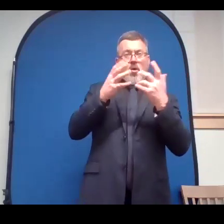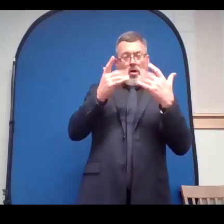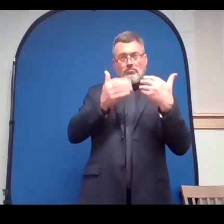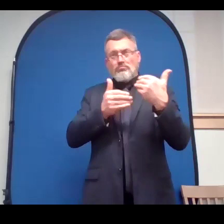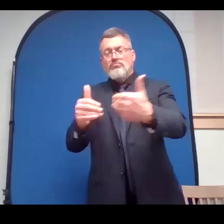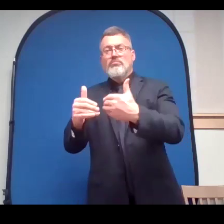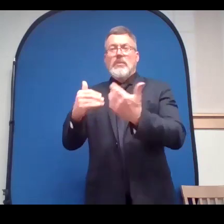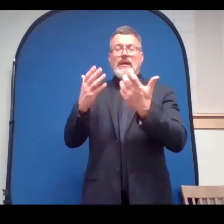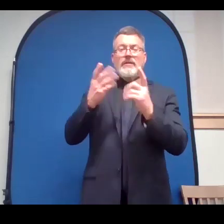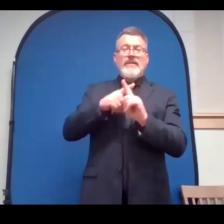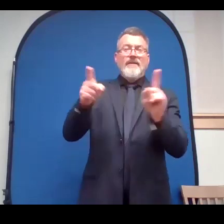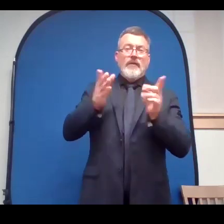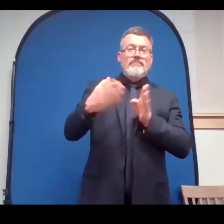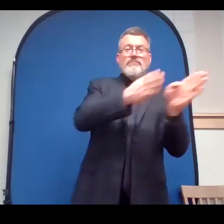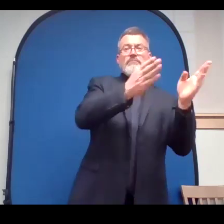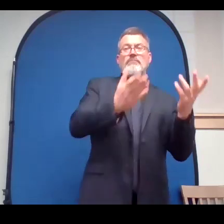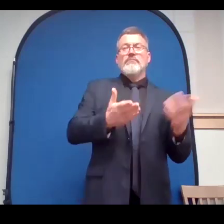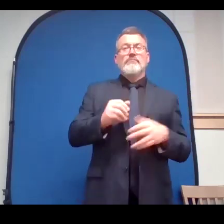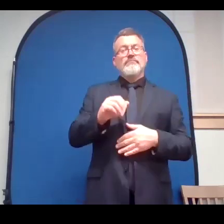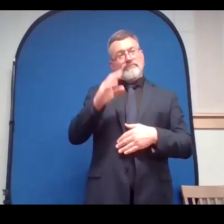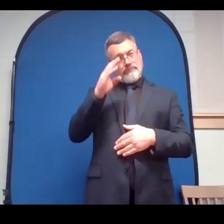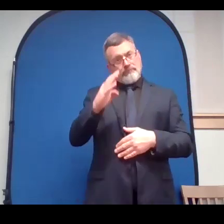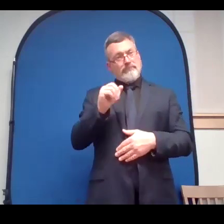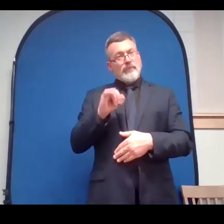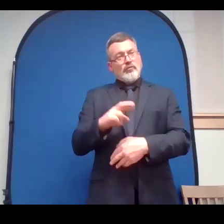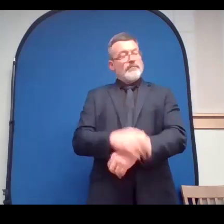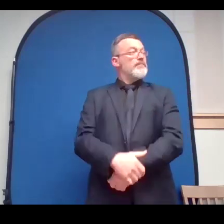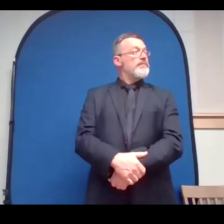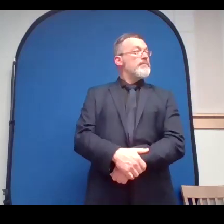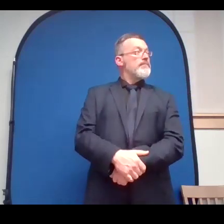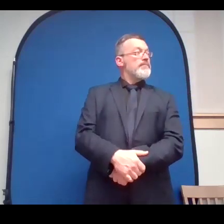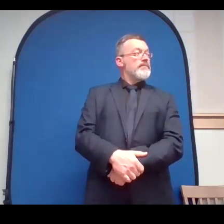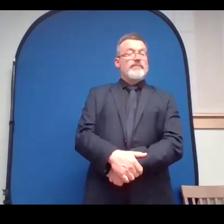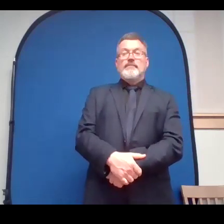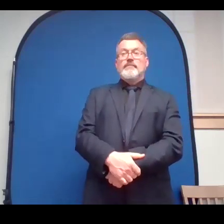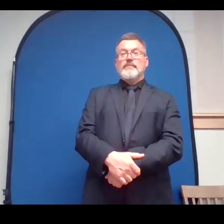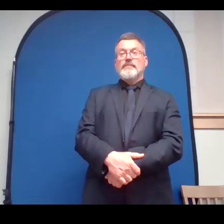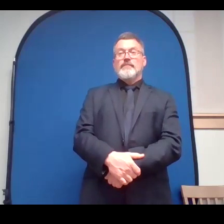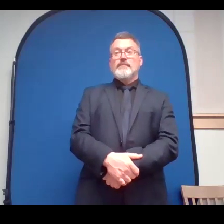hard to say, sir. So I don't want to read this